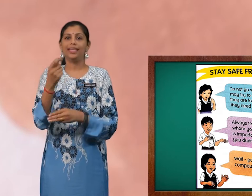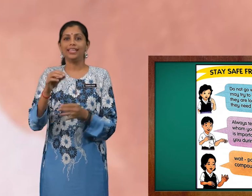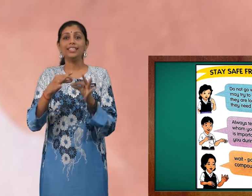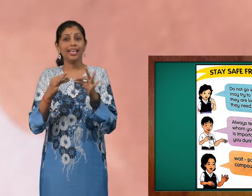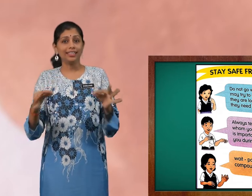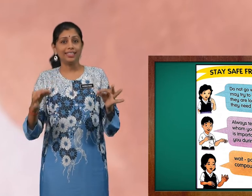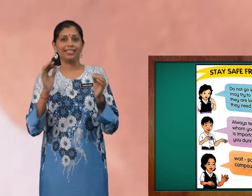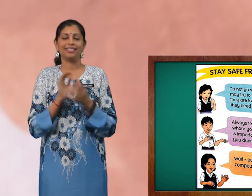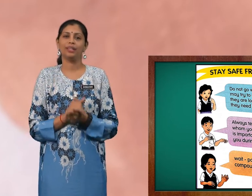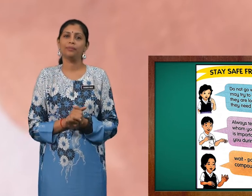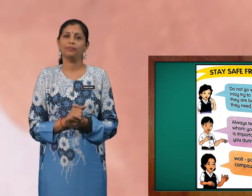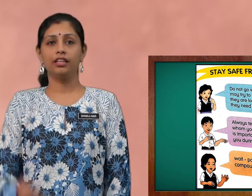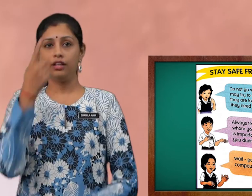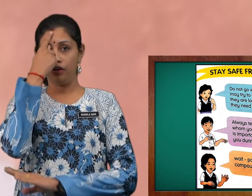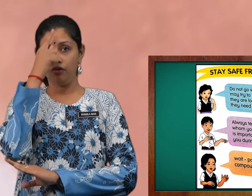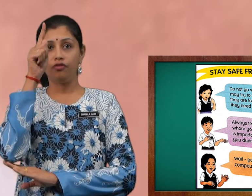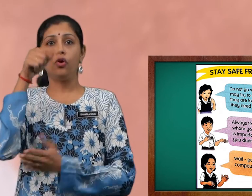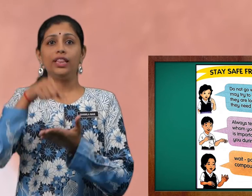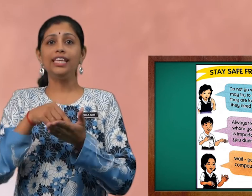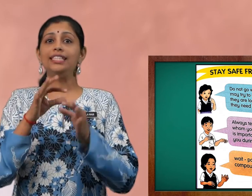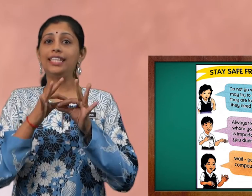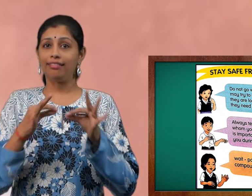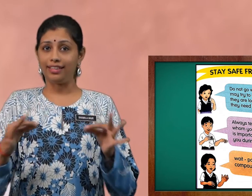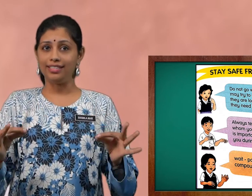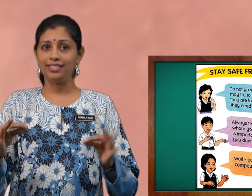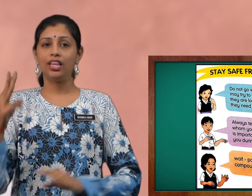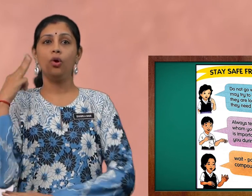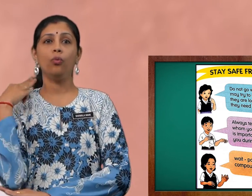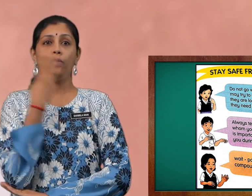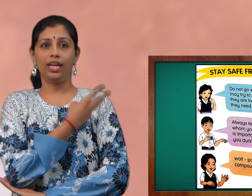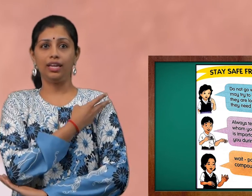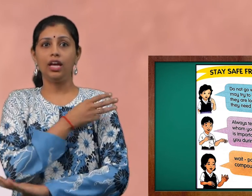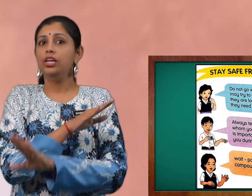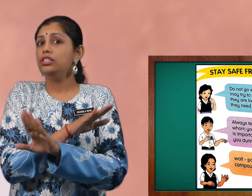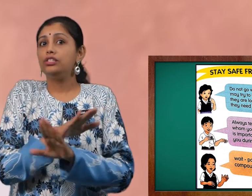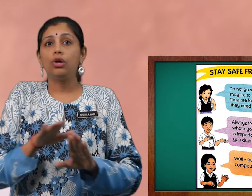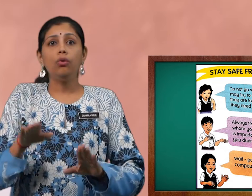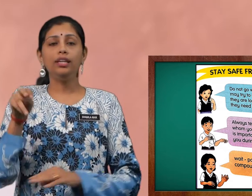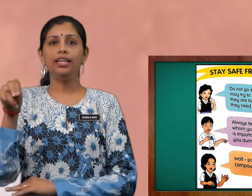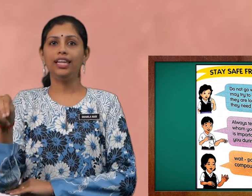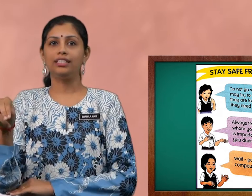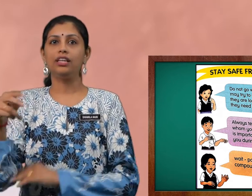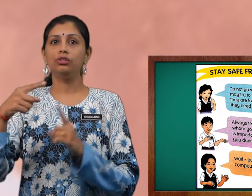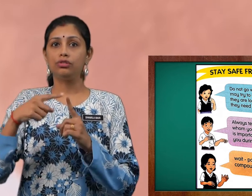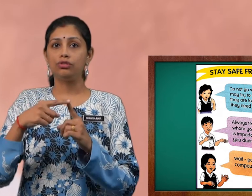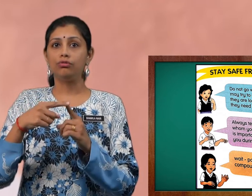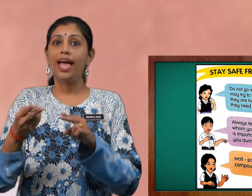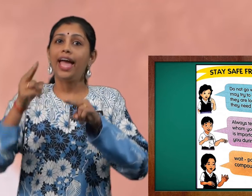the sentence. For this sentence, we don't need to